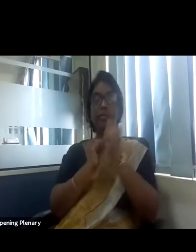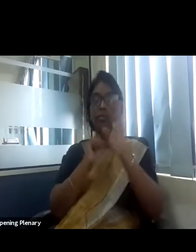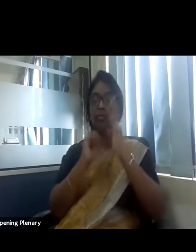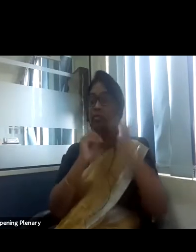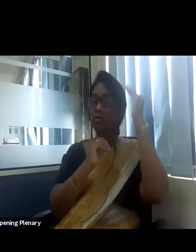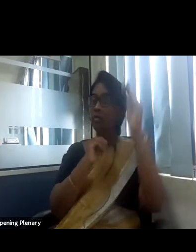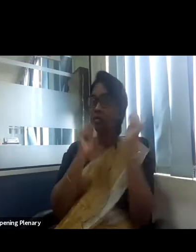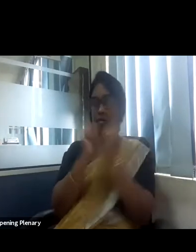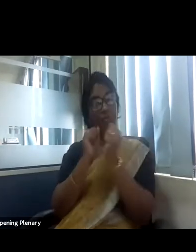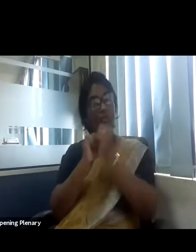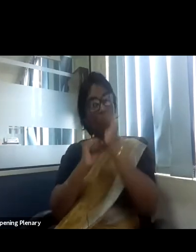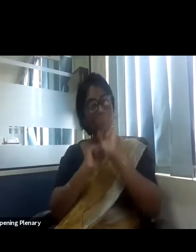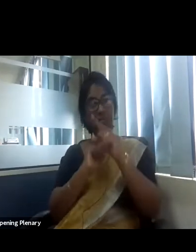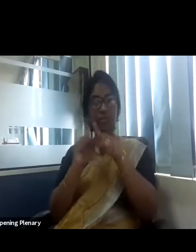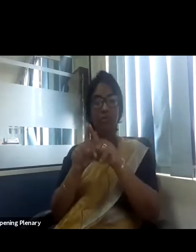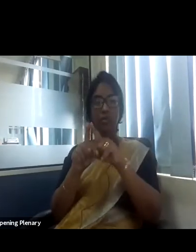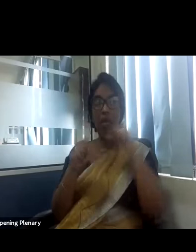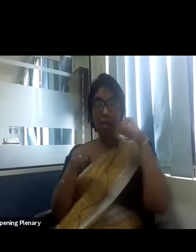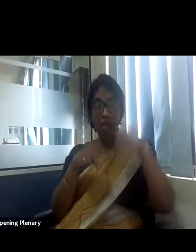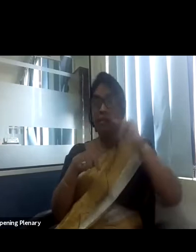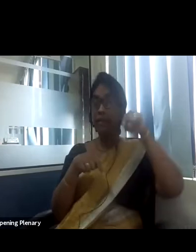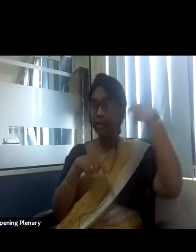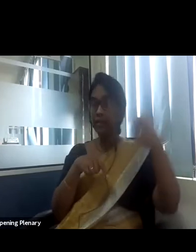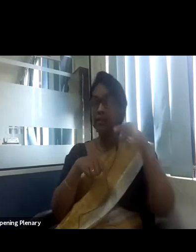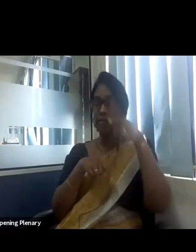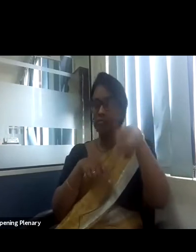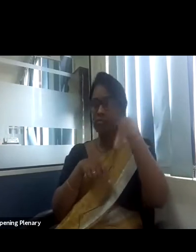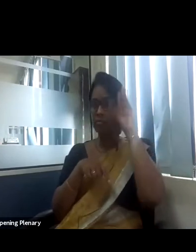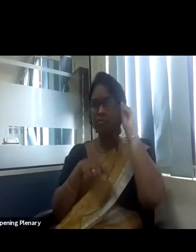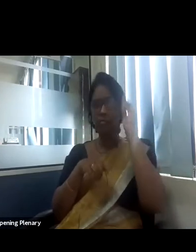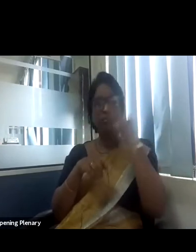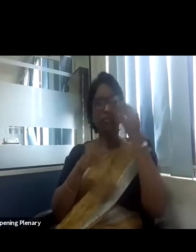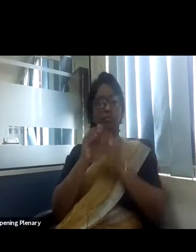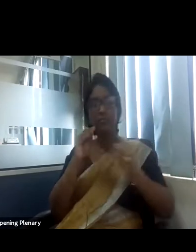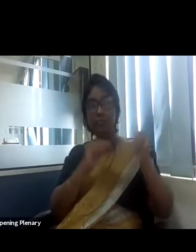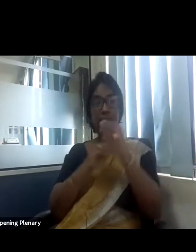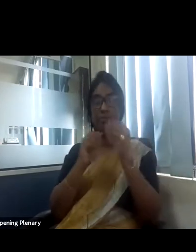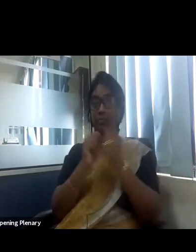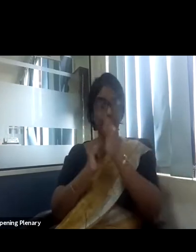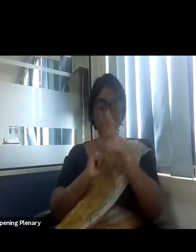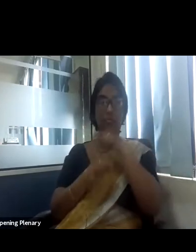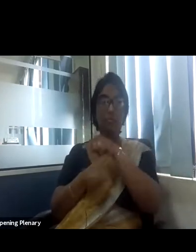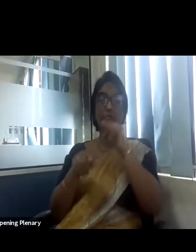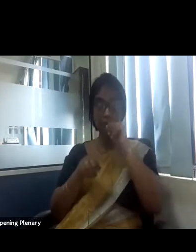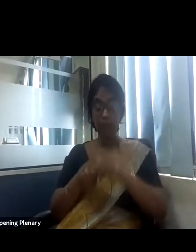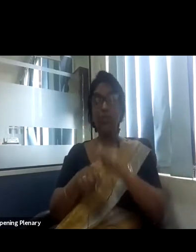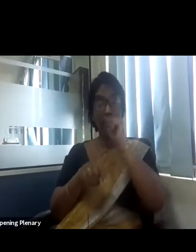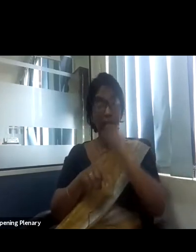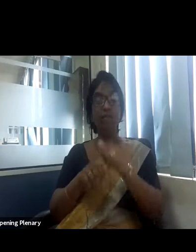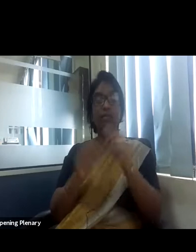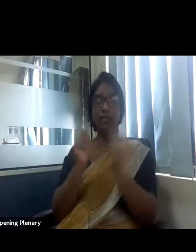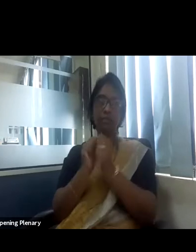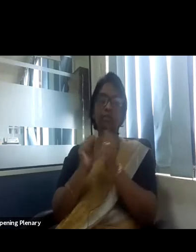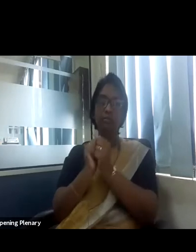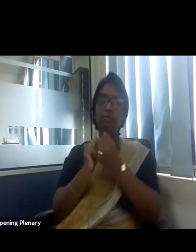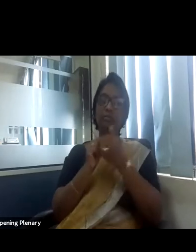should realize that it is not an option, but indeed the reality. Leaving you with 2